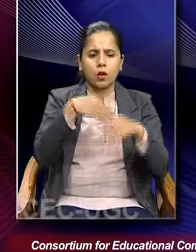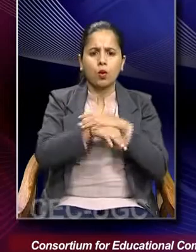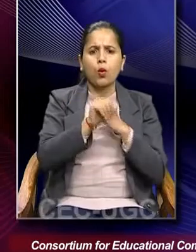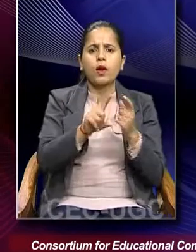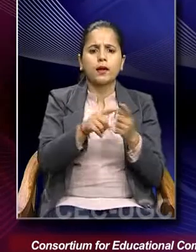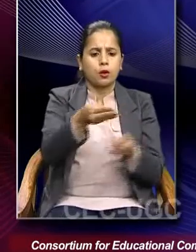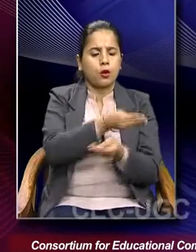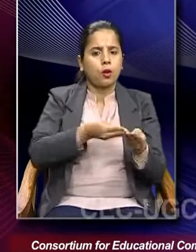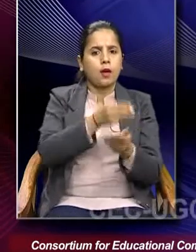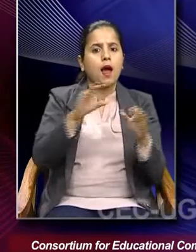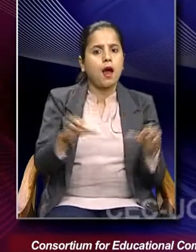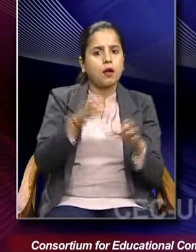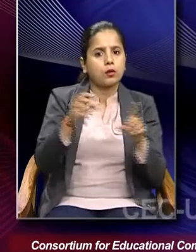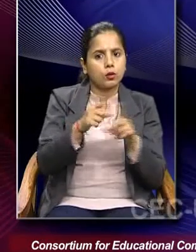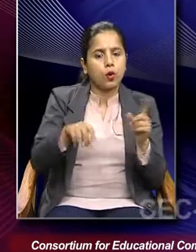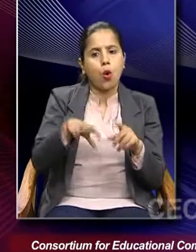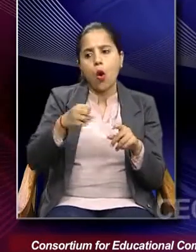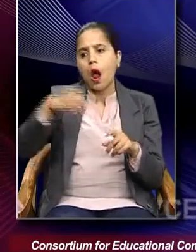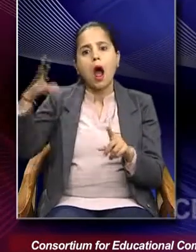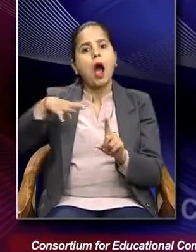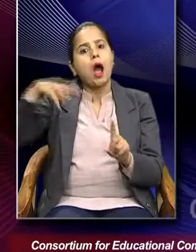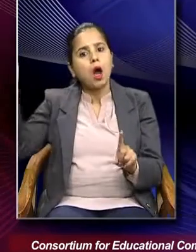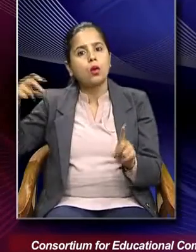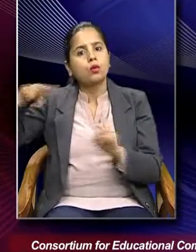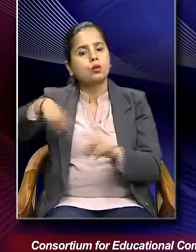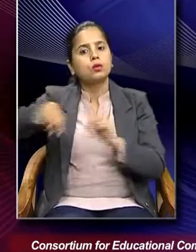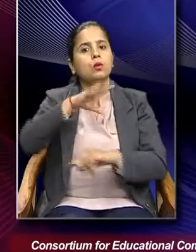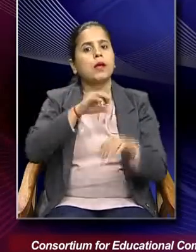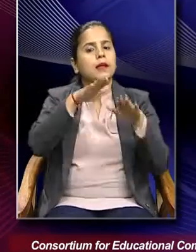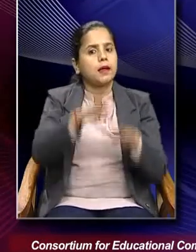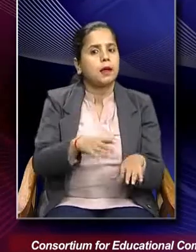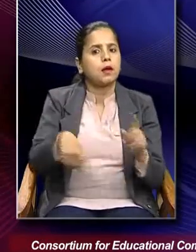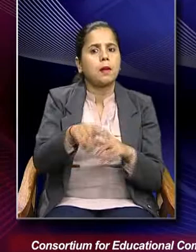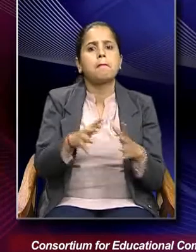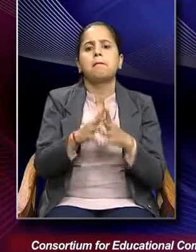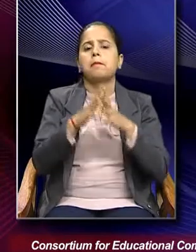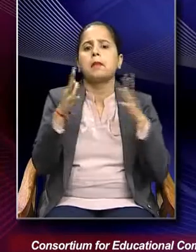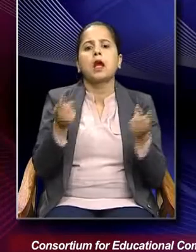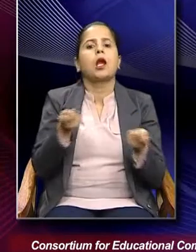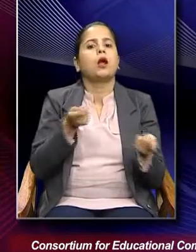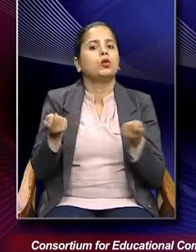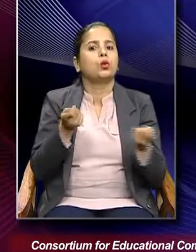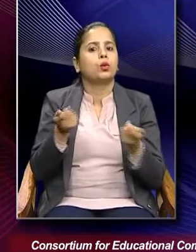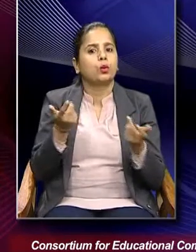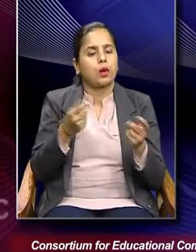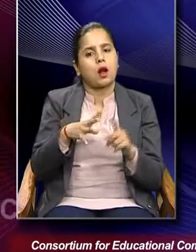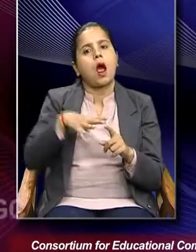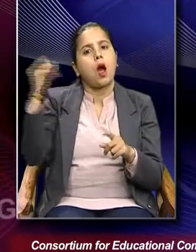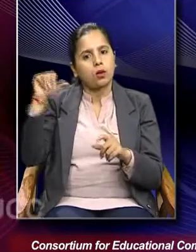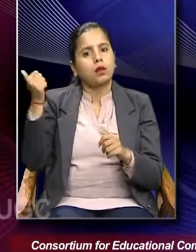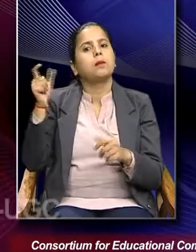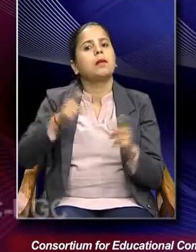economic activities or the external economic activities in dependent states, they are largely controlled by outside